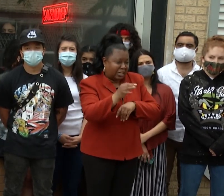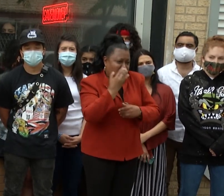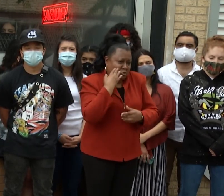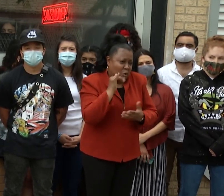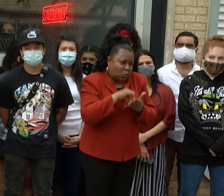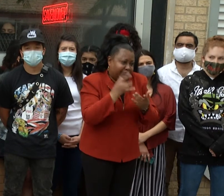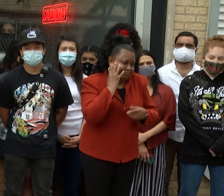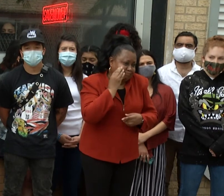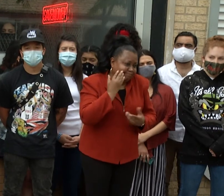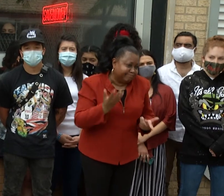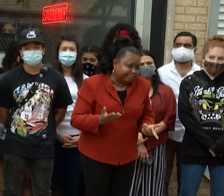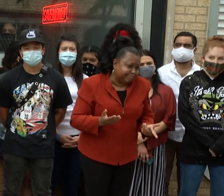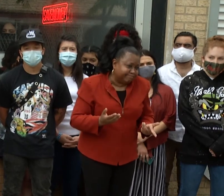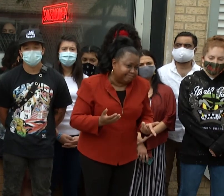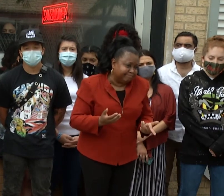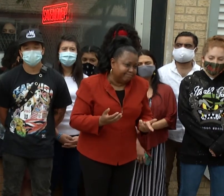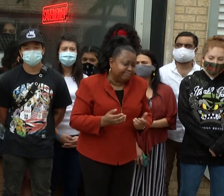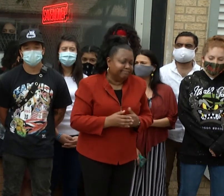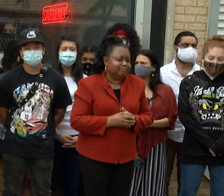that.